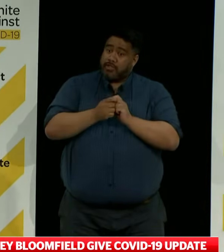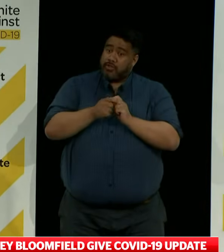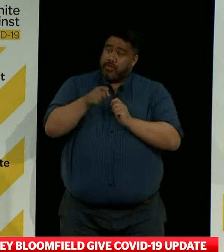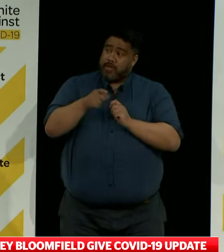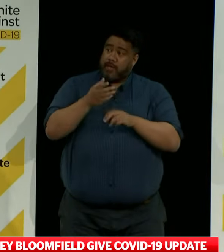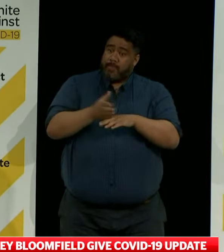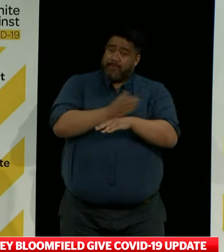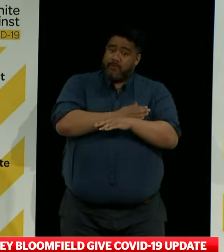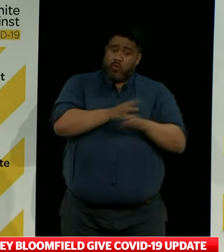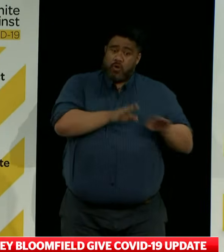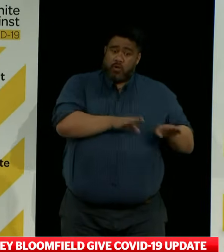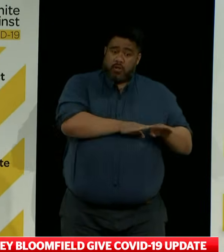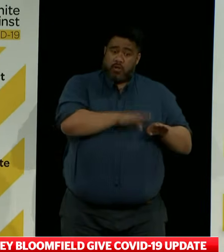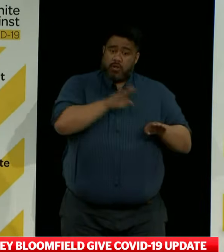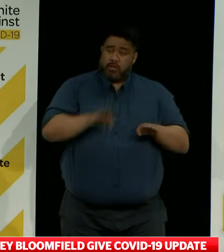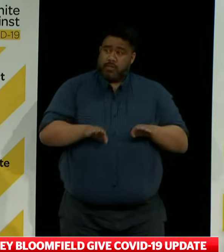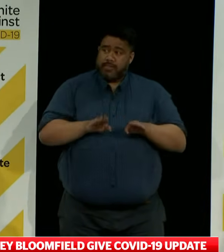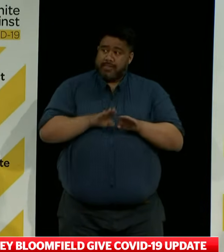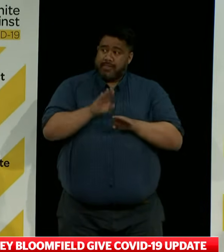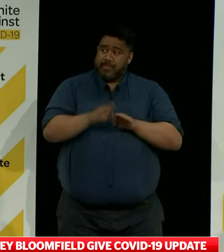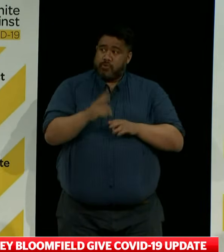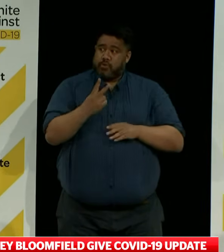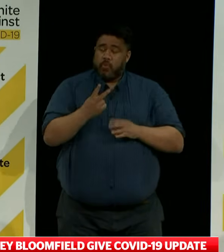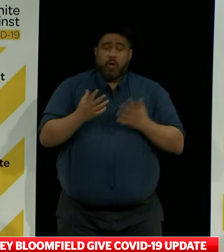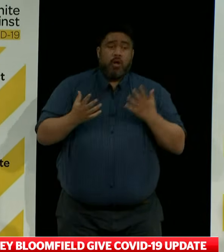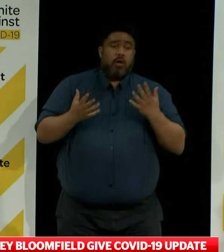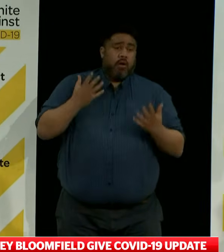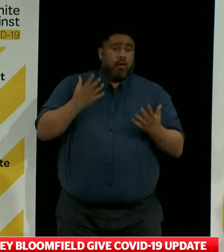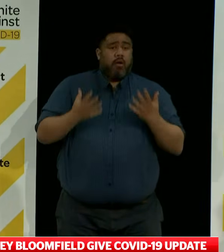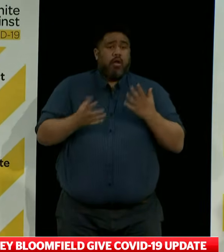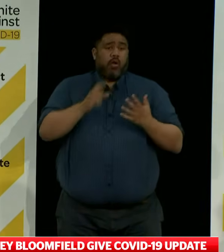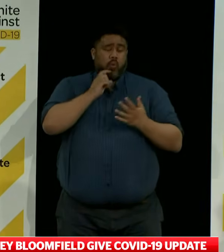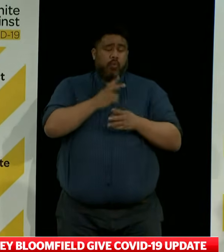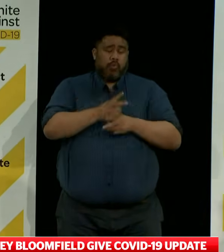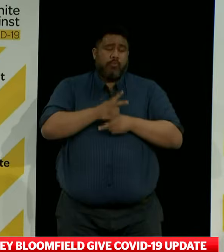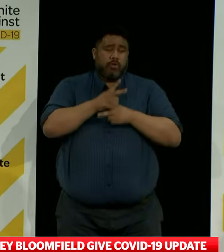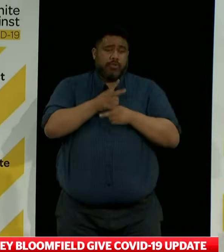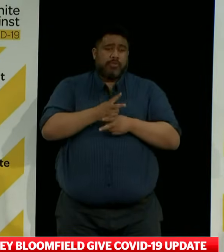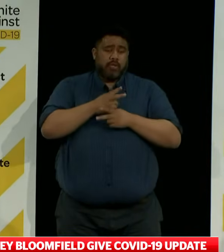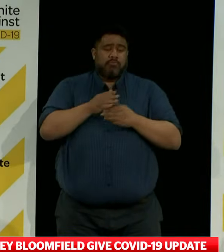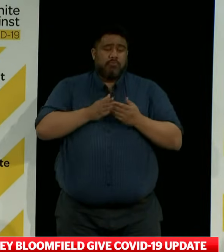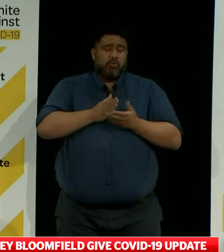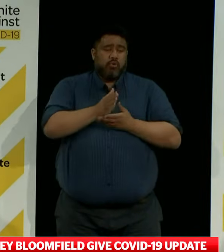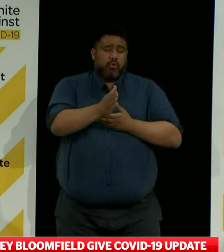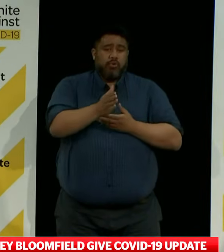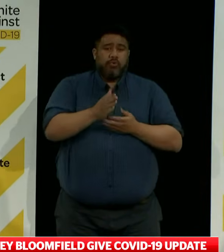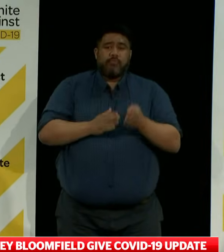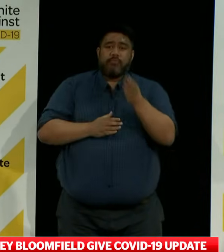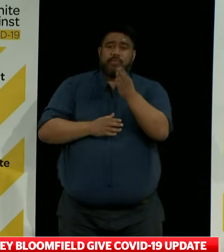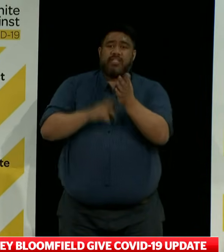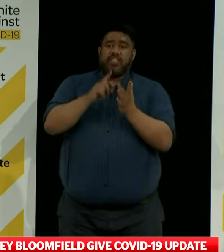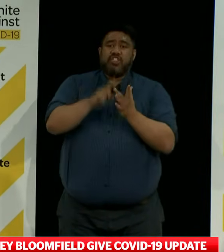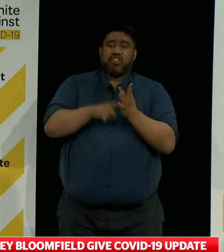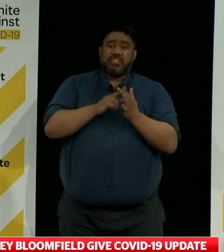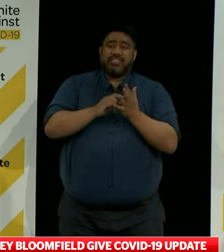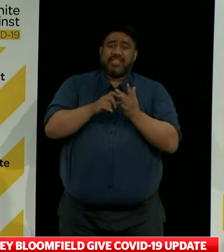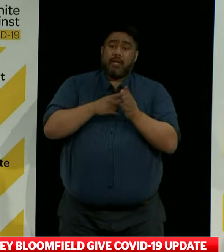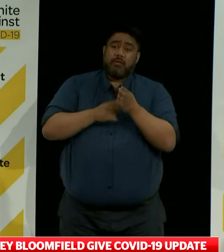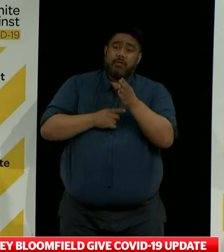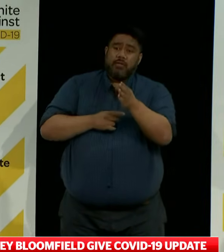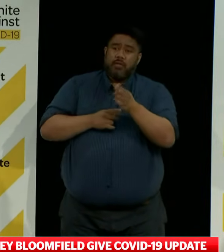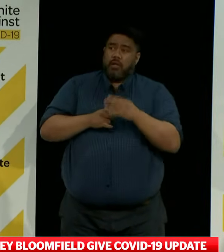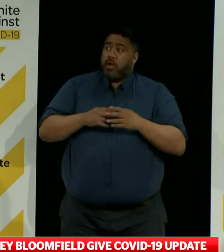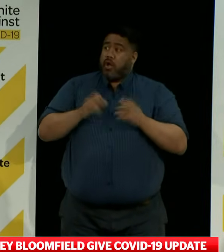necessarily rule that out. We'll continually monitor the role of the regional boundary Yeah. Mr. With Yeah, case Jessica. numbers, we've had almost